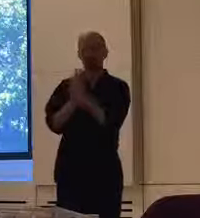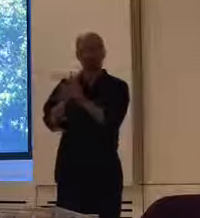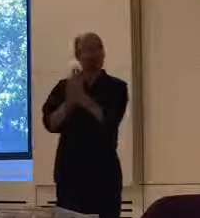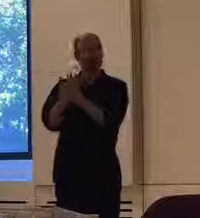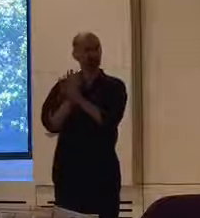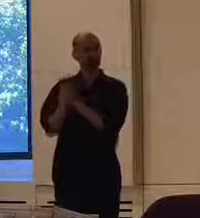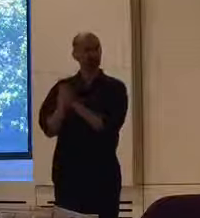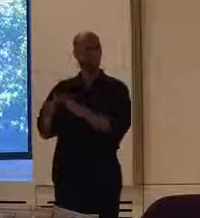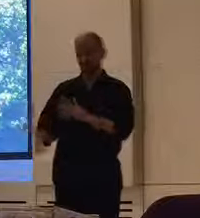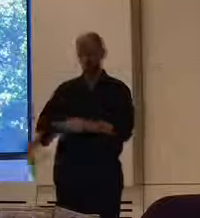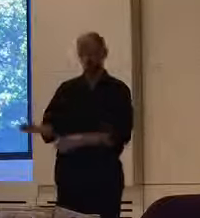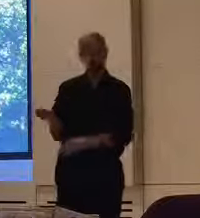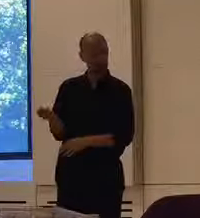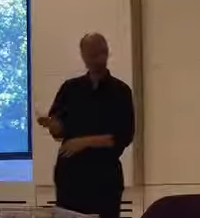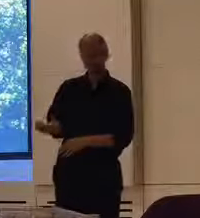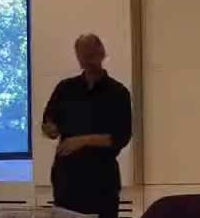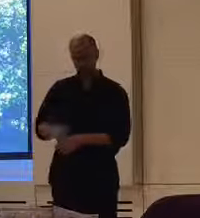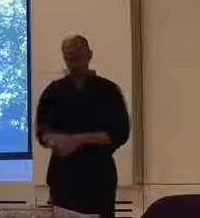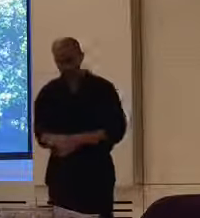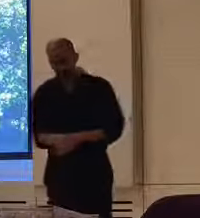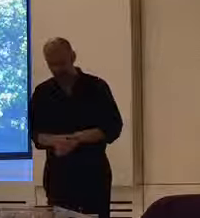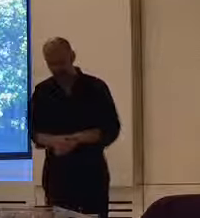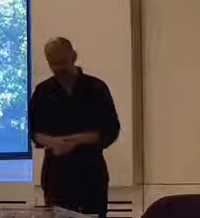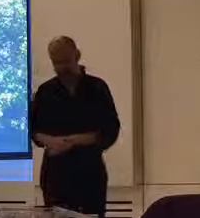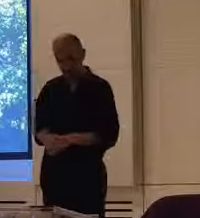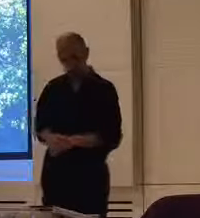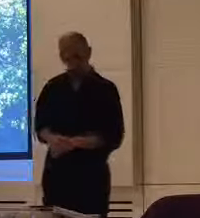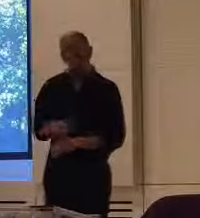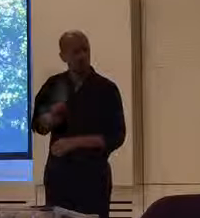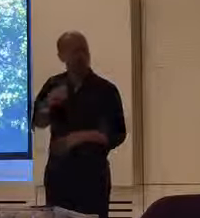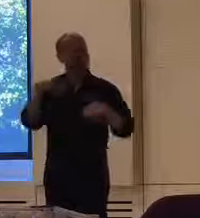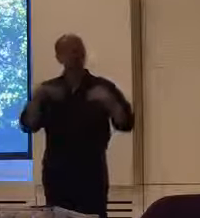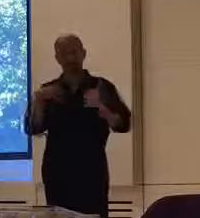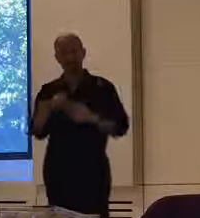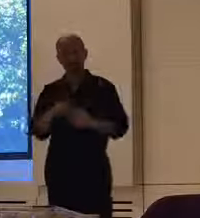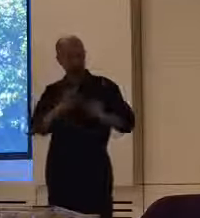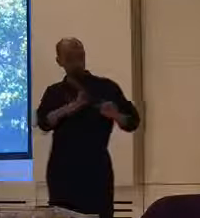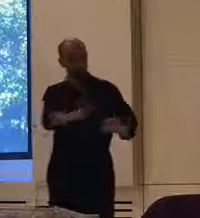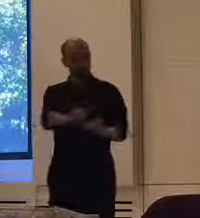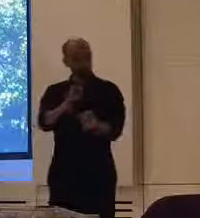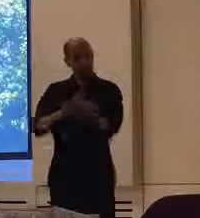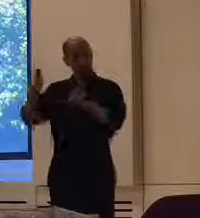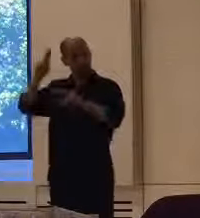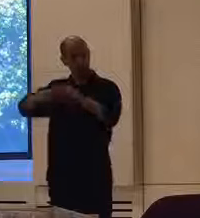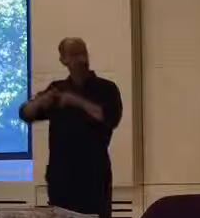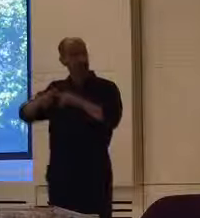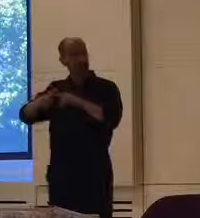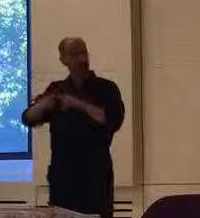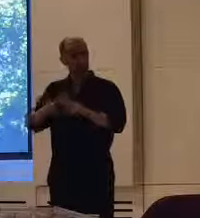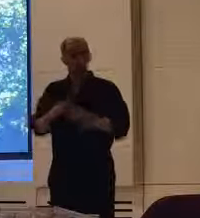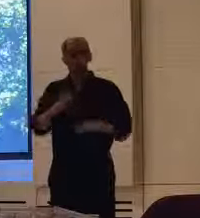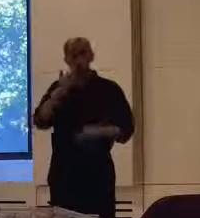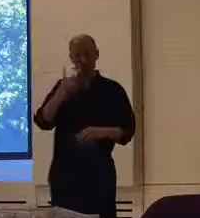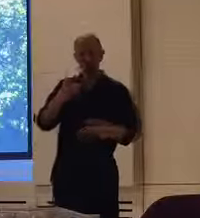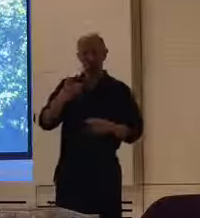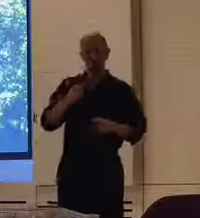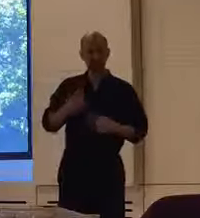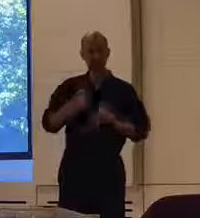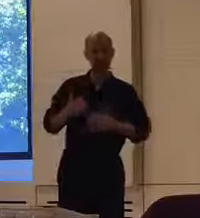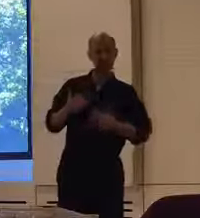So that means there was a rarity of sign language happening in the home. But it's interesting that their parents,